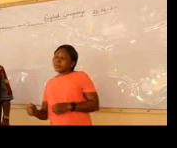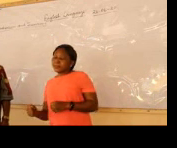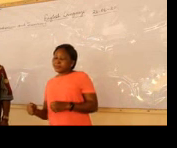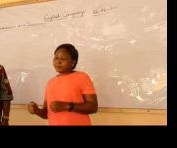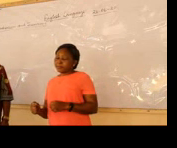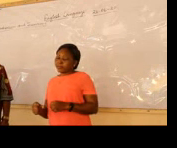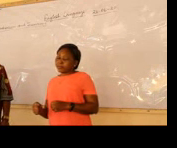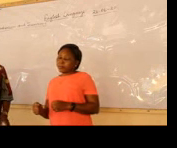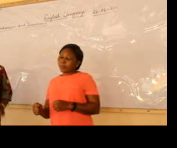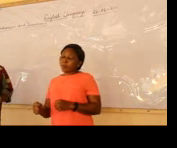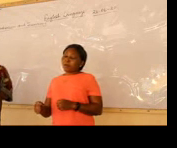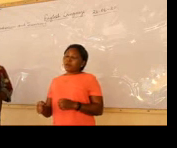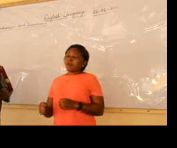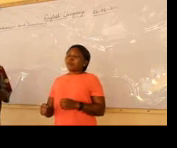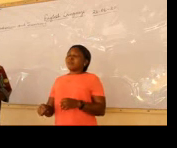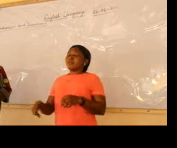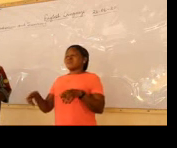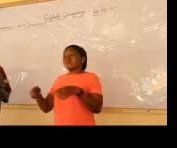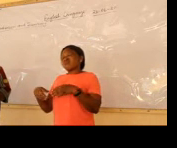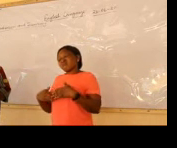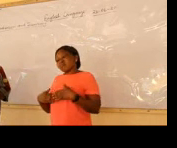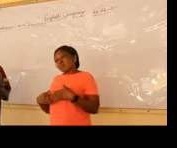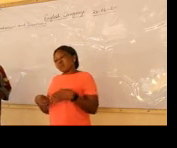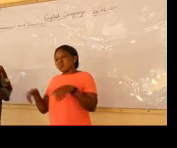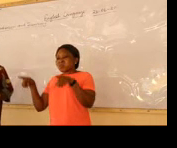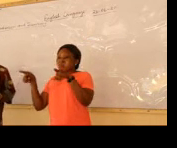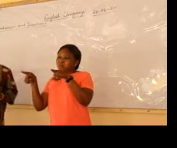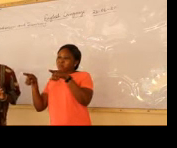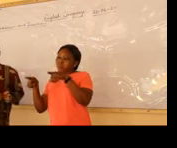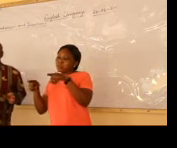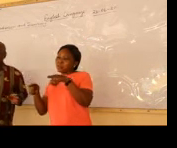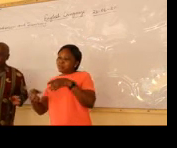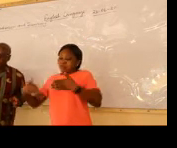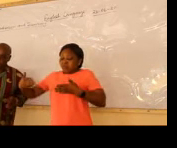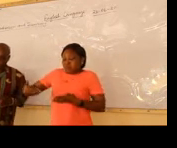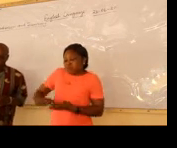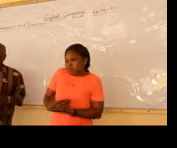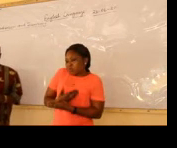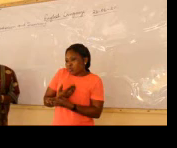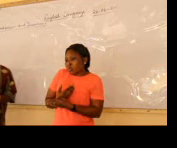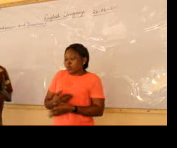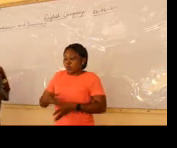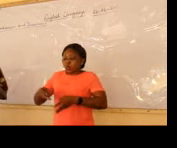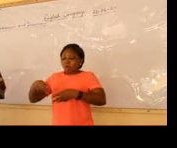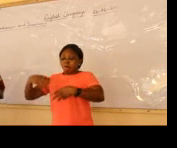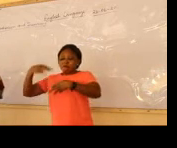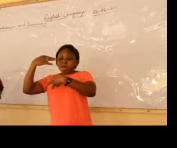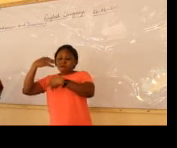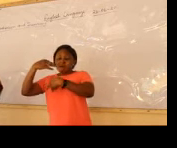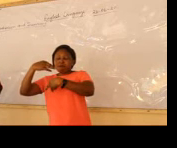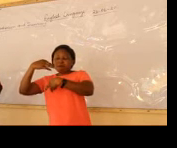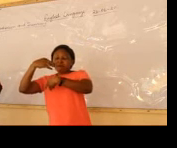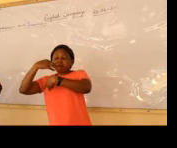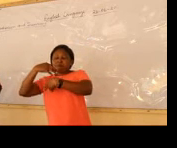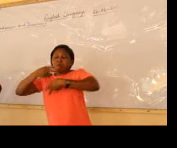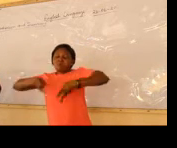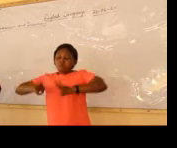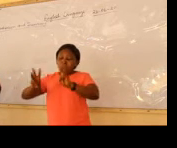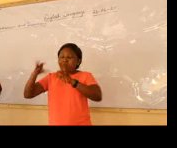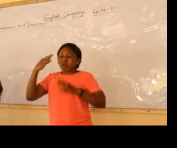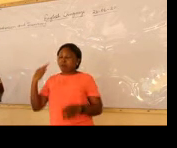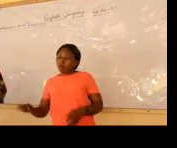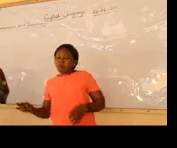comprehension. It's a very advanced form of comprehension. And this involves